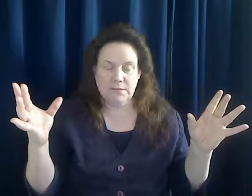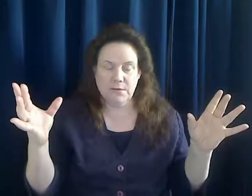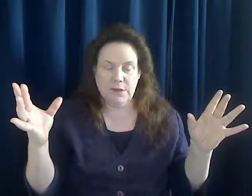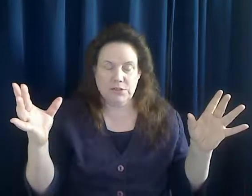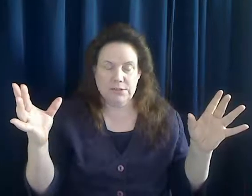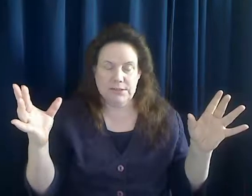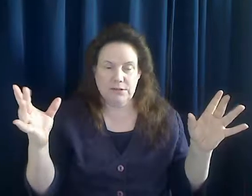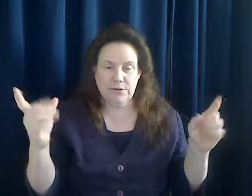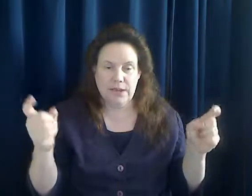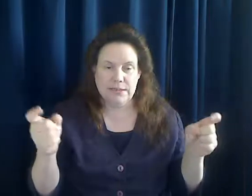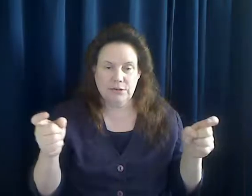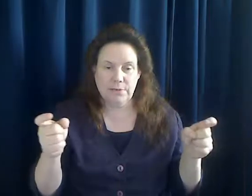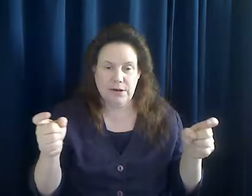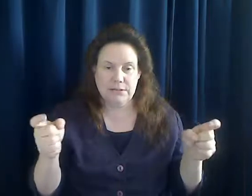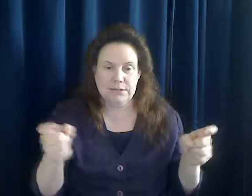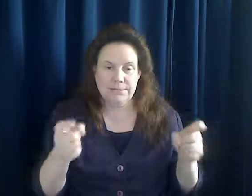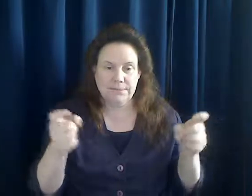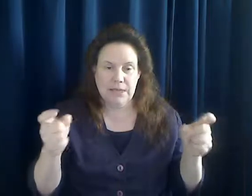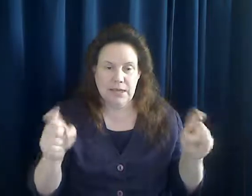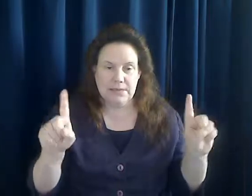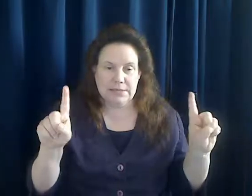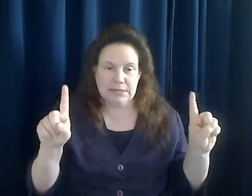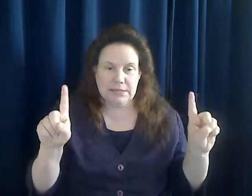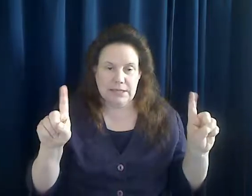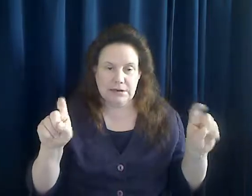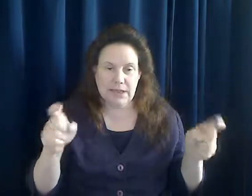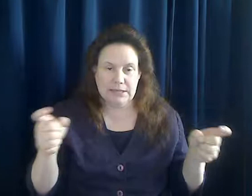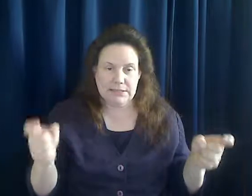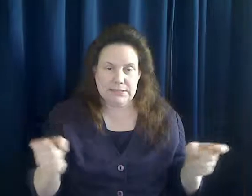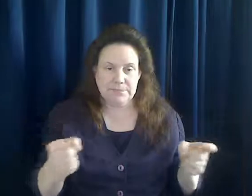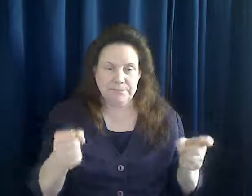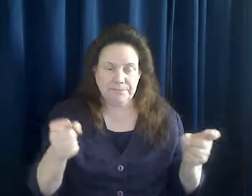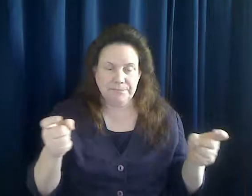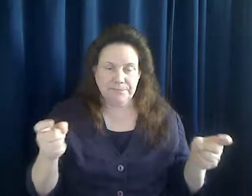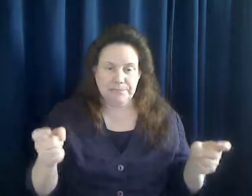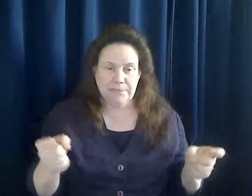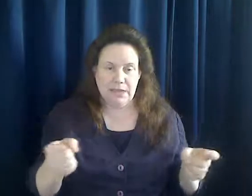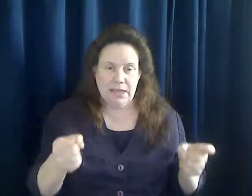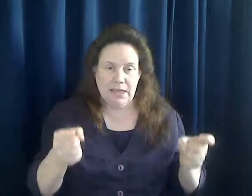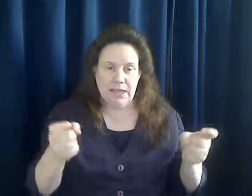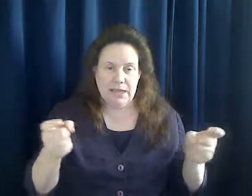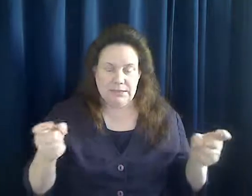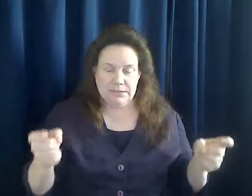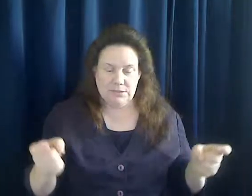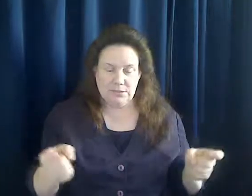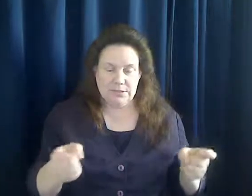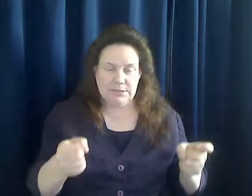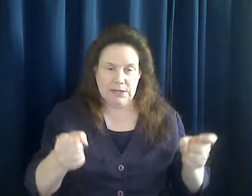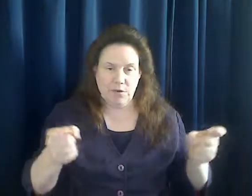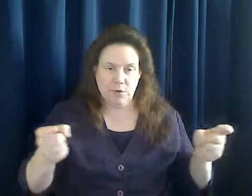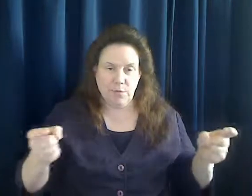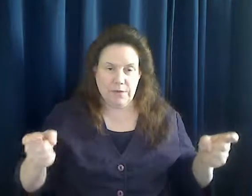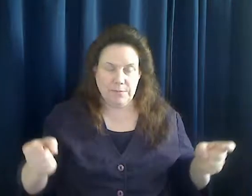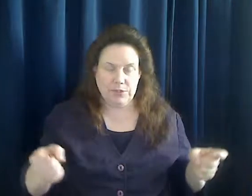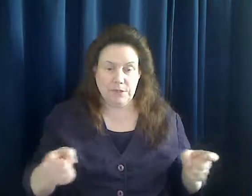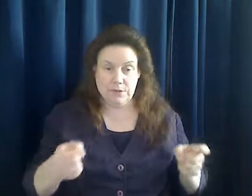for wretch. Sinner has two parts. This is the letter X and circles that go away from each other.